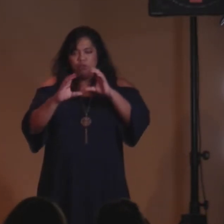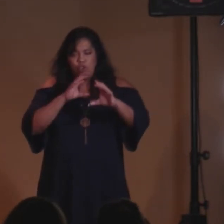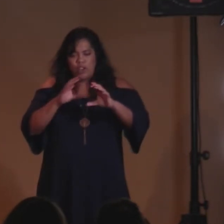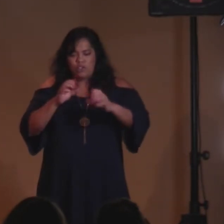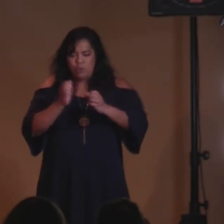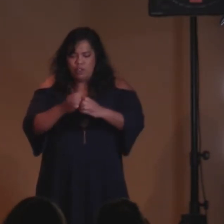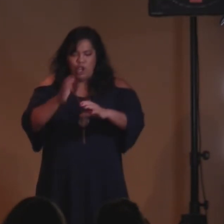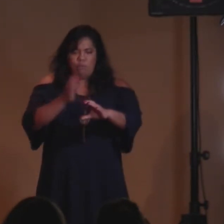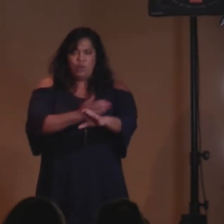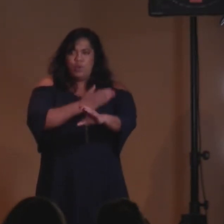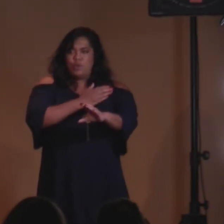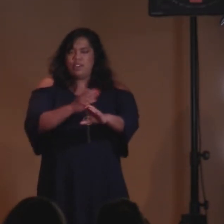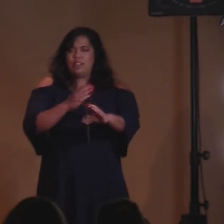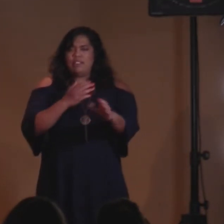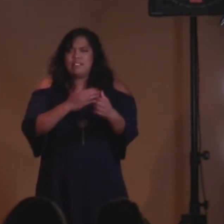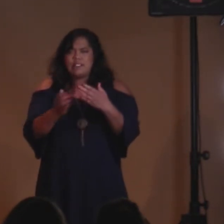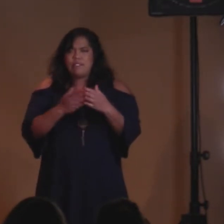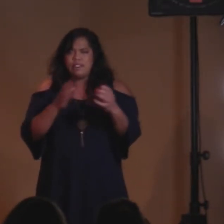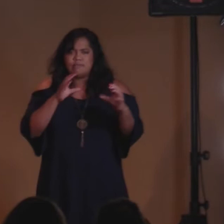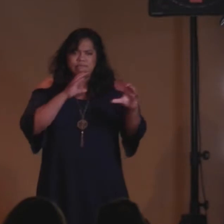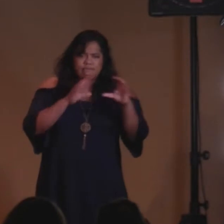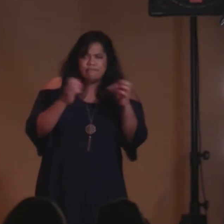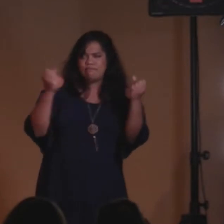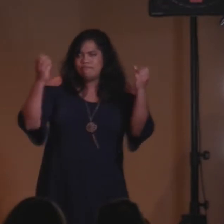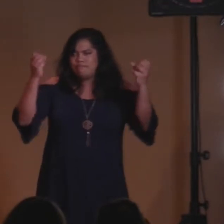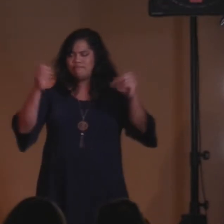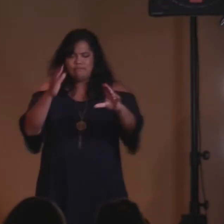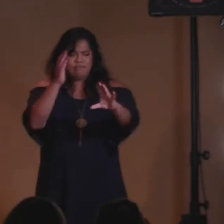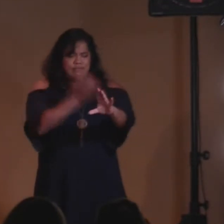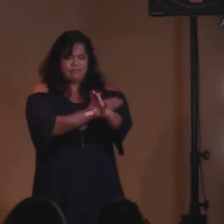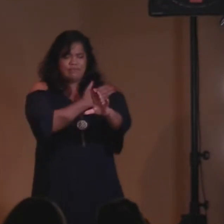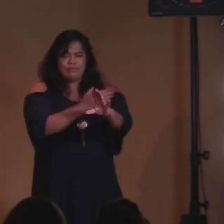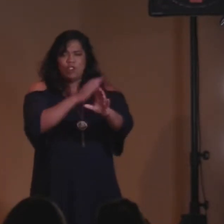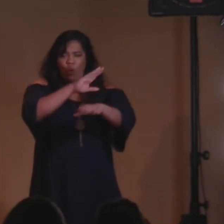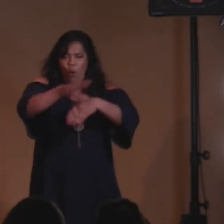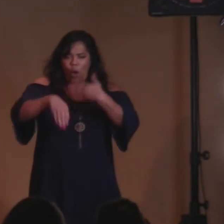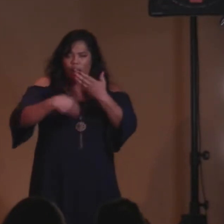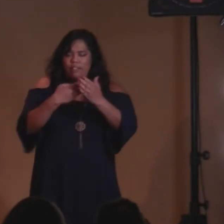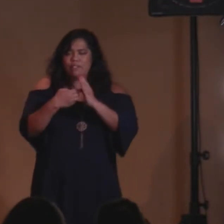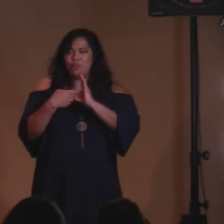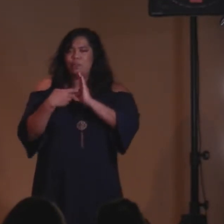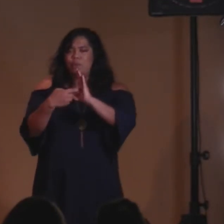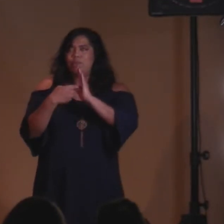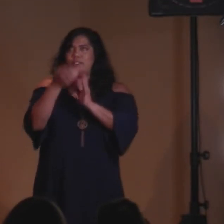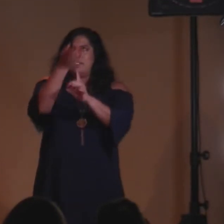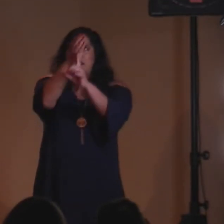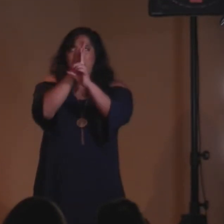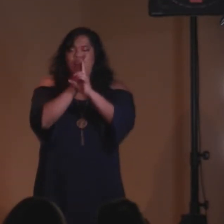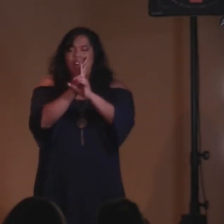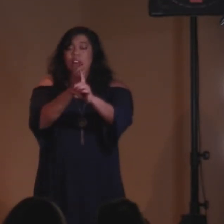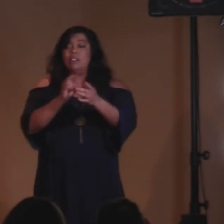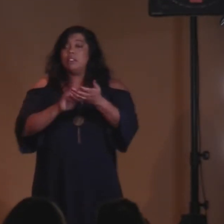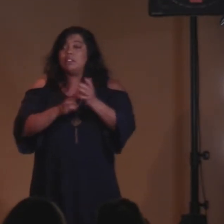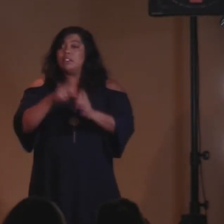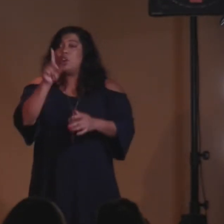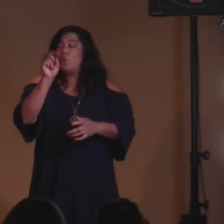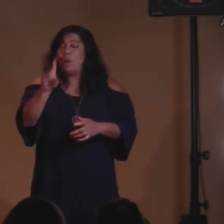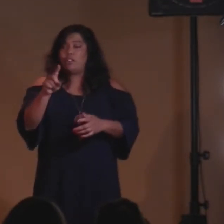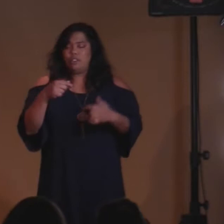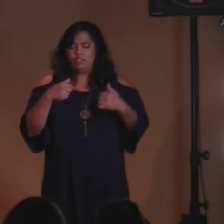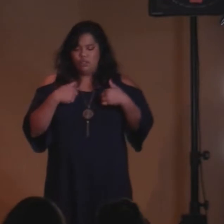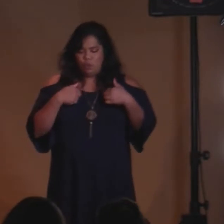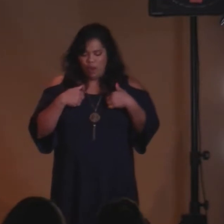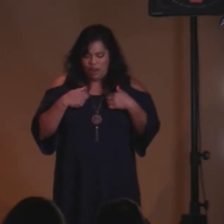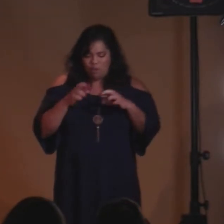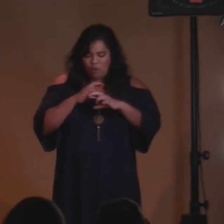still spirit. It's all God. Now the question is, am I ready and willing to upgrade that and